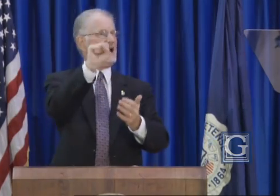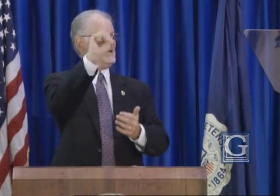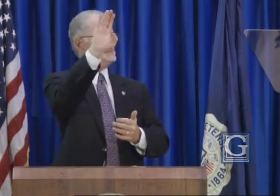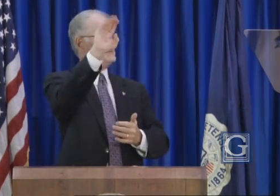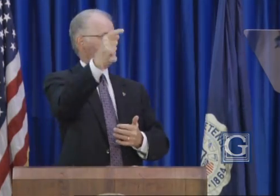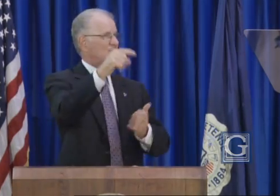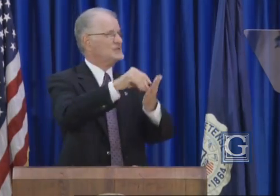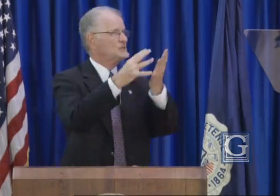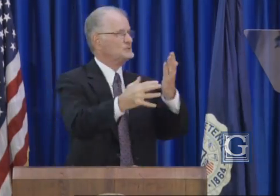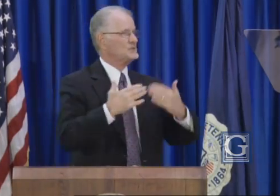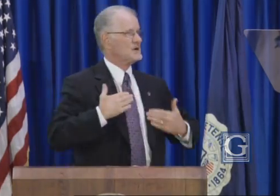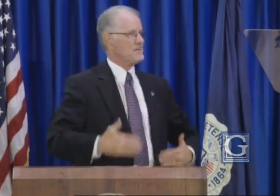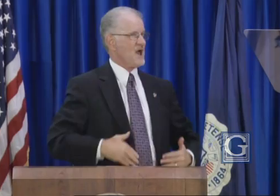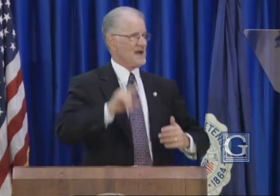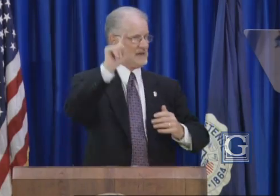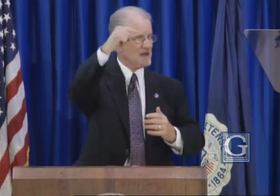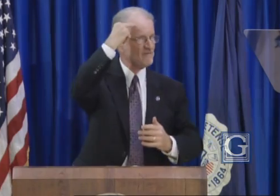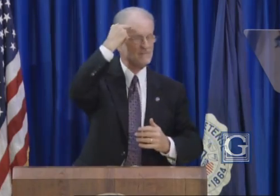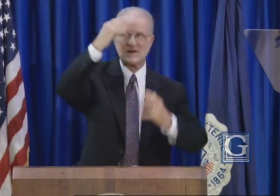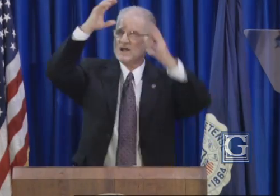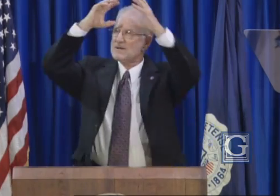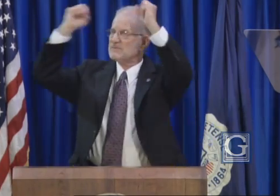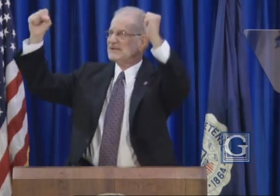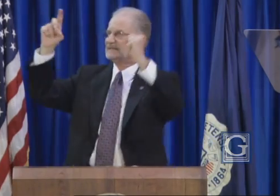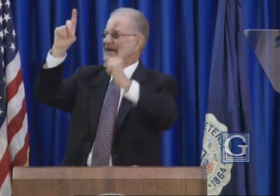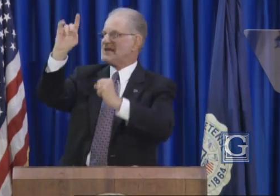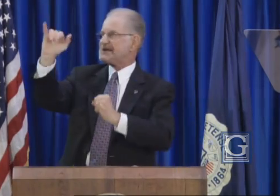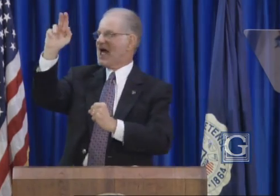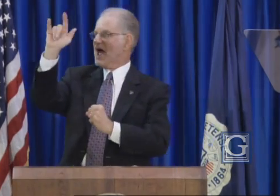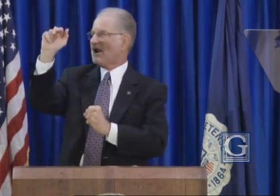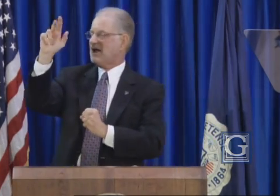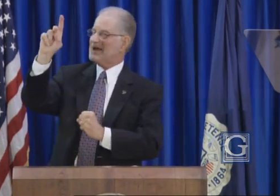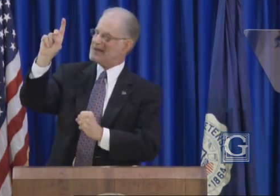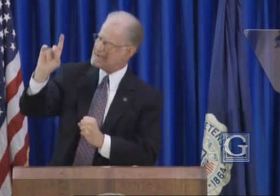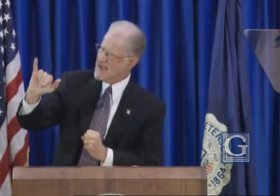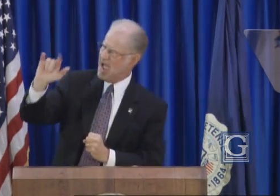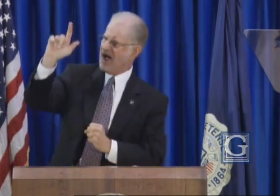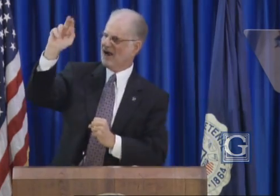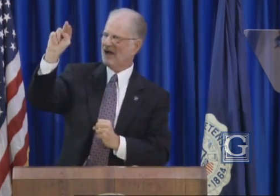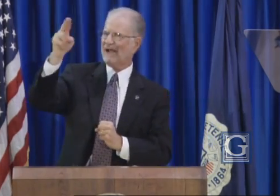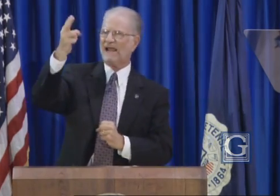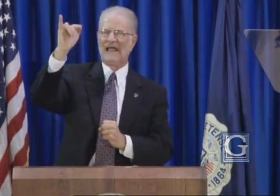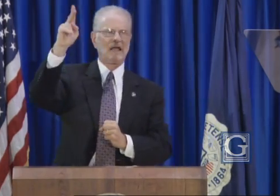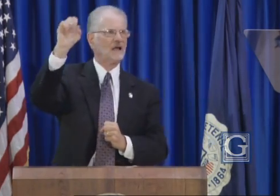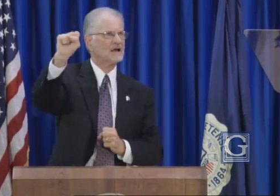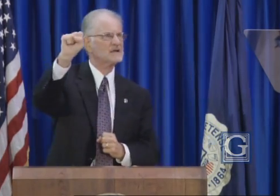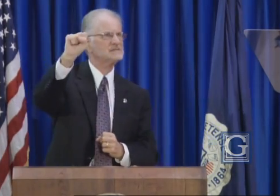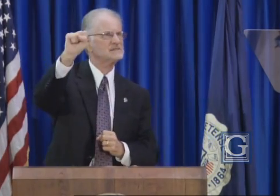Several weeks ago, our student body government president, Dylan Hinks,